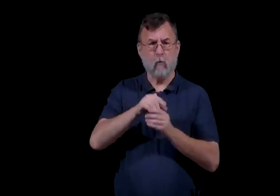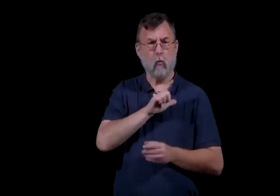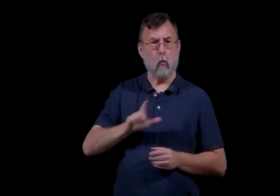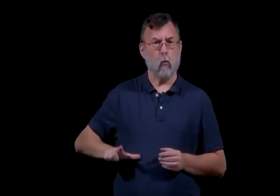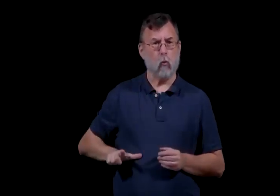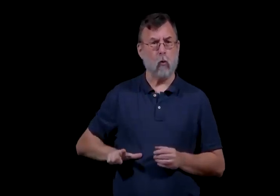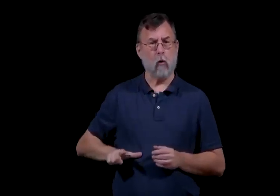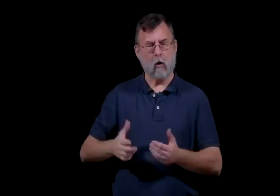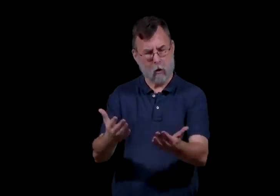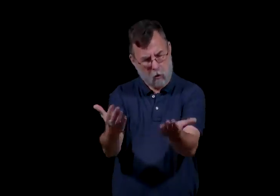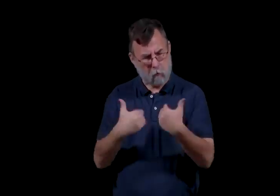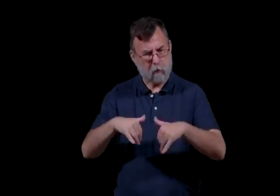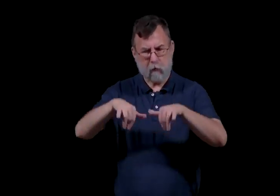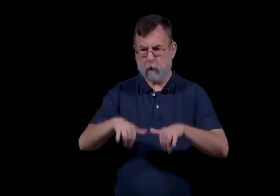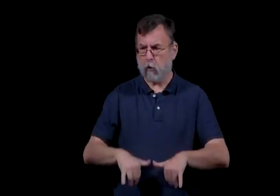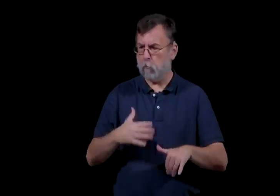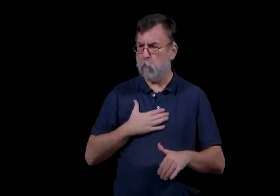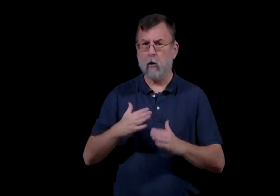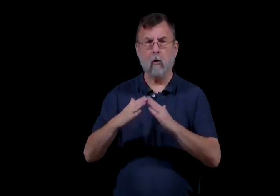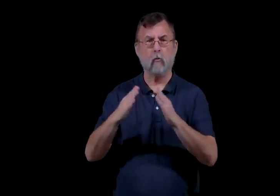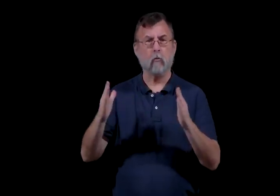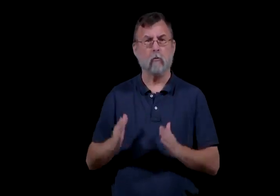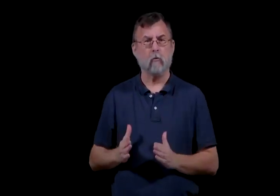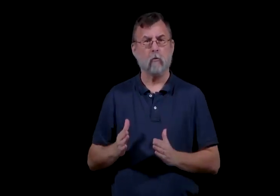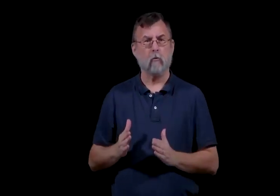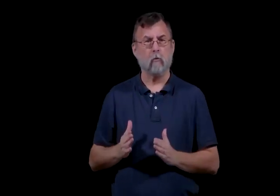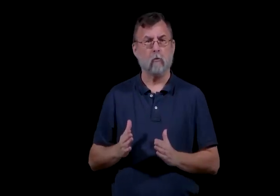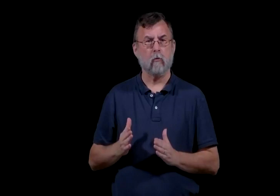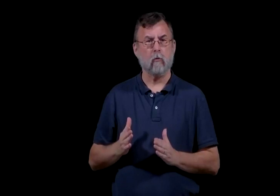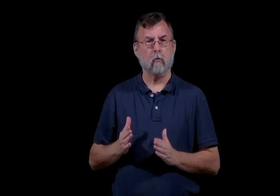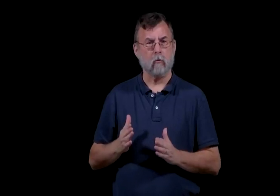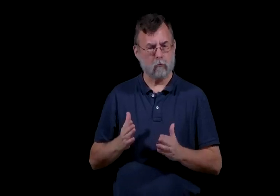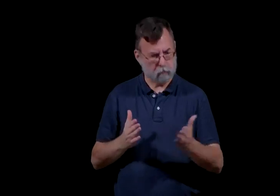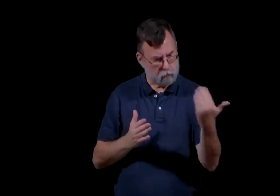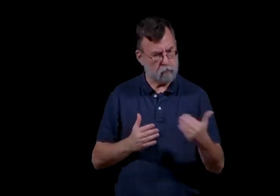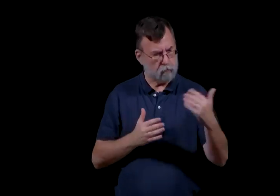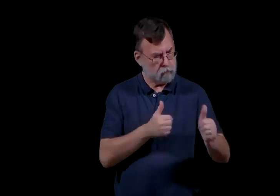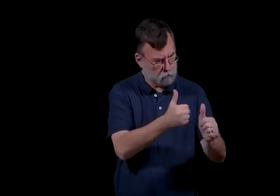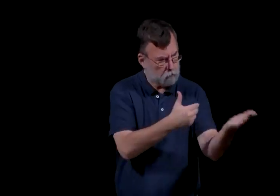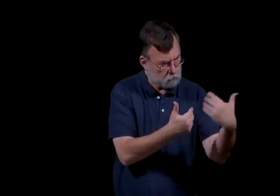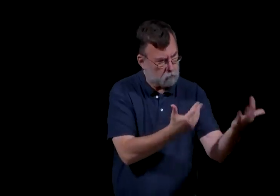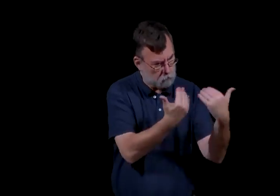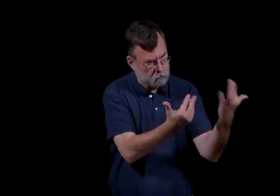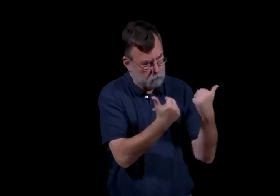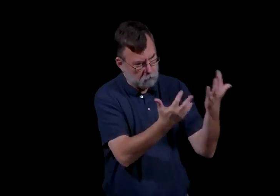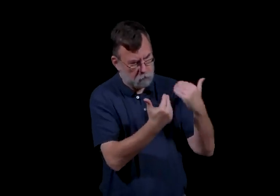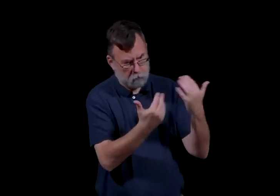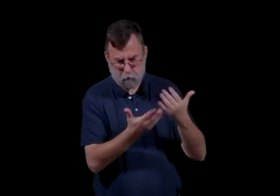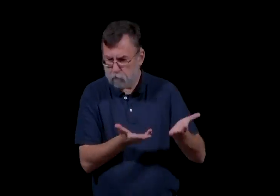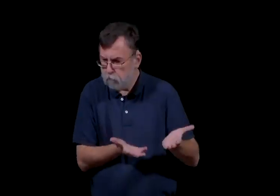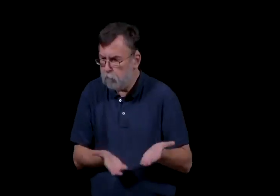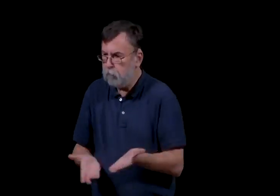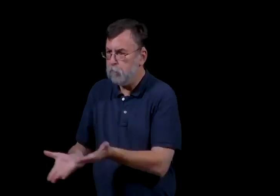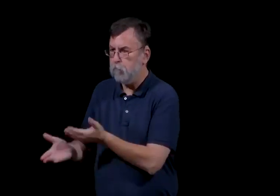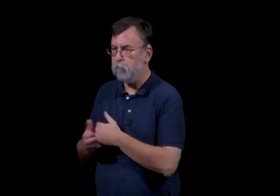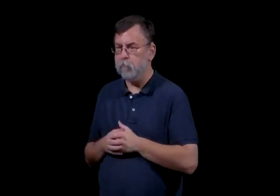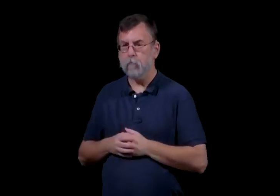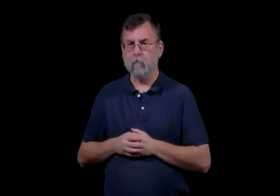true believer in the Lord Jesus Christ, come and stay in my house." And she persuaded us to stay with